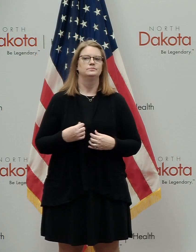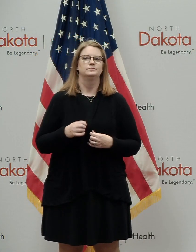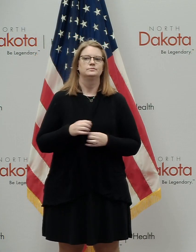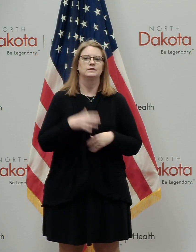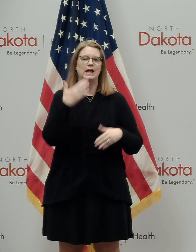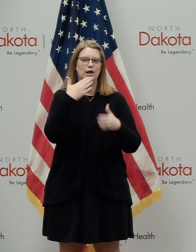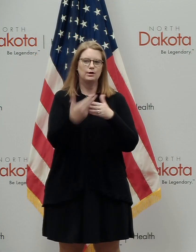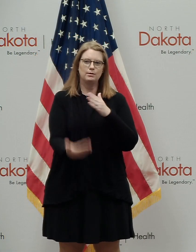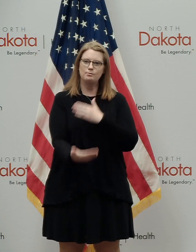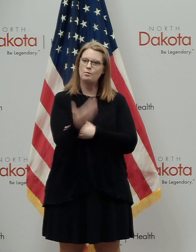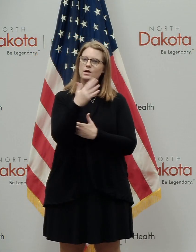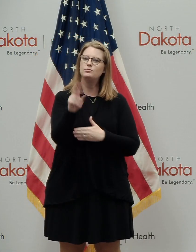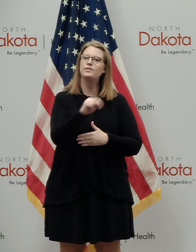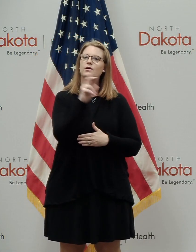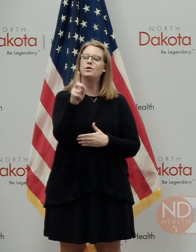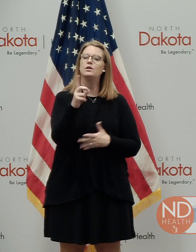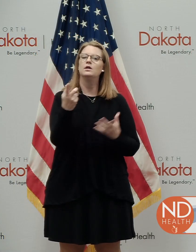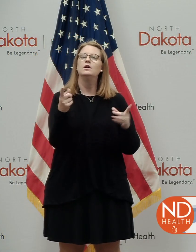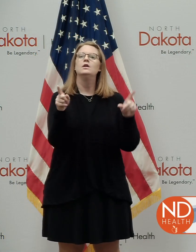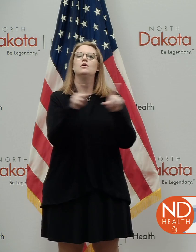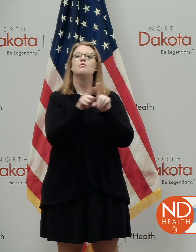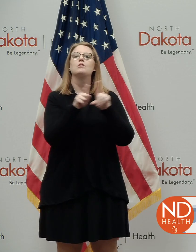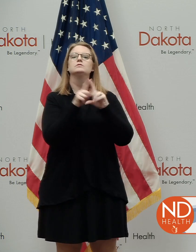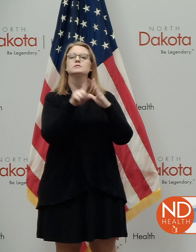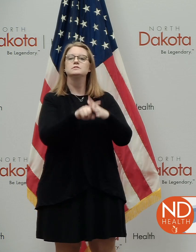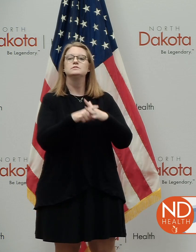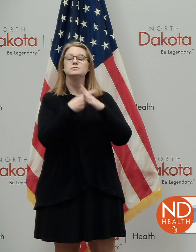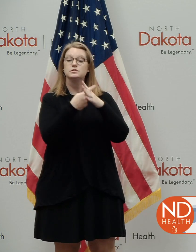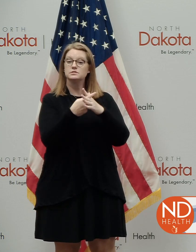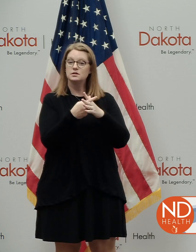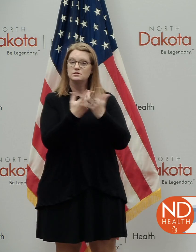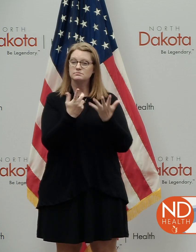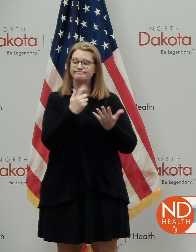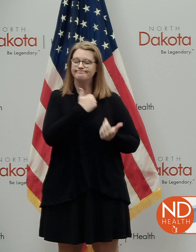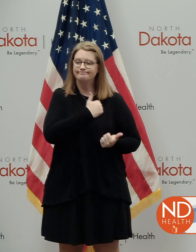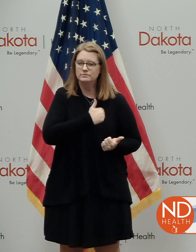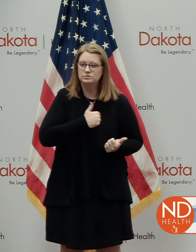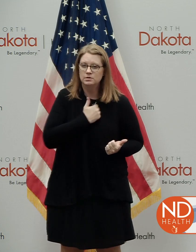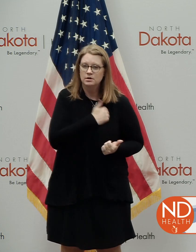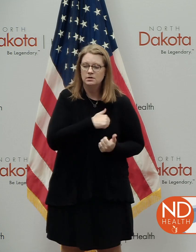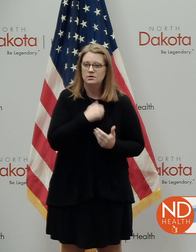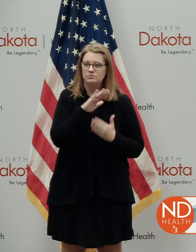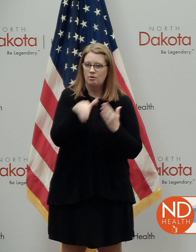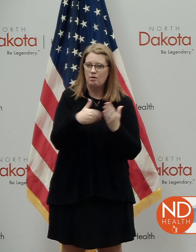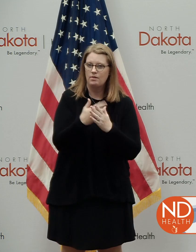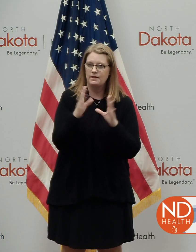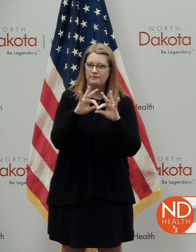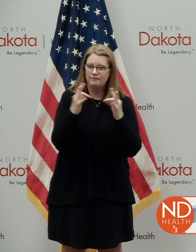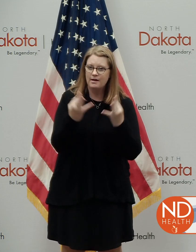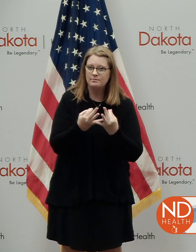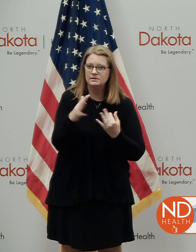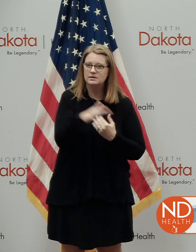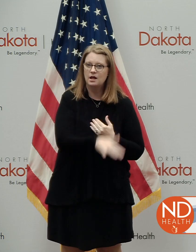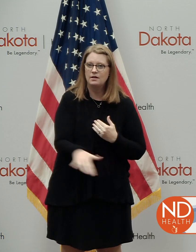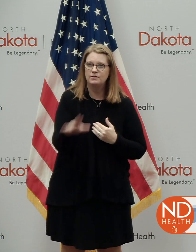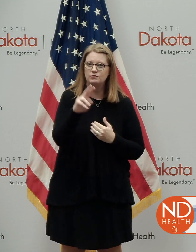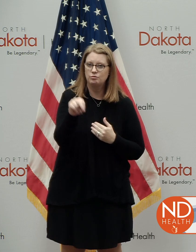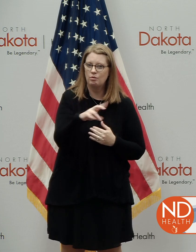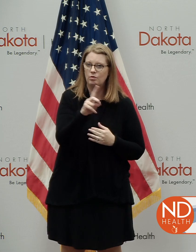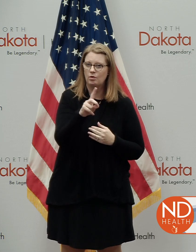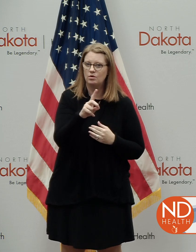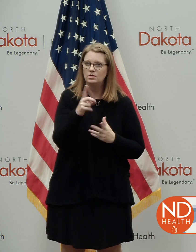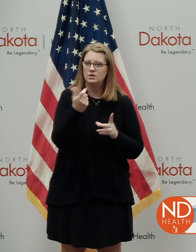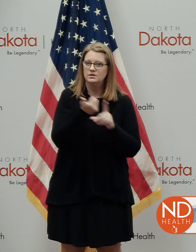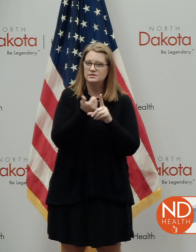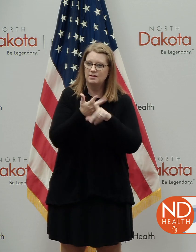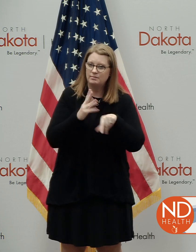Good morning, North Dakota. I'd like to also start out with my condolences to all the families throughout North Dakota who have been impacted by